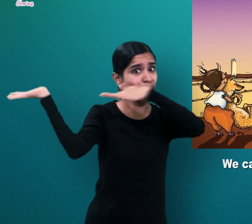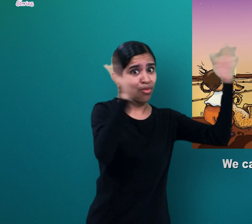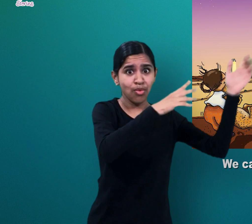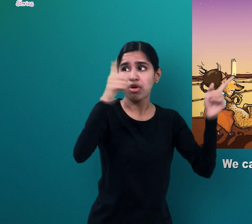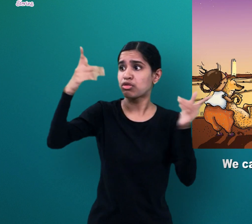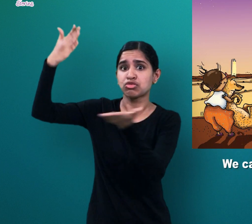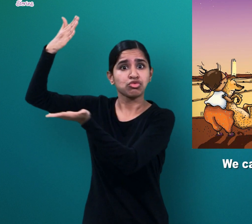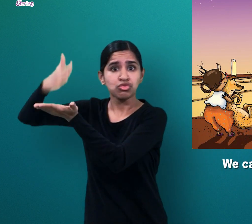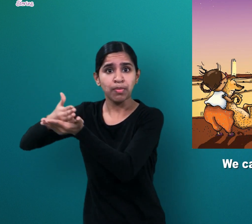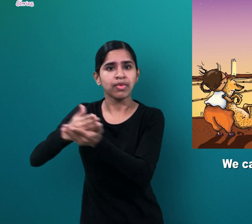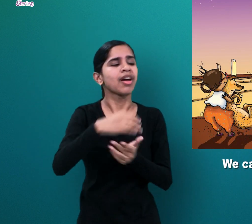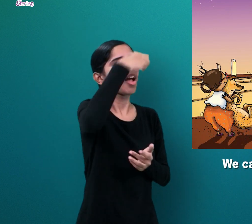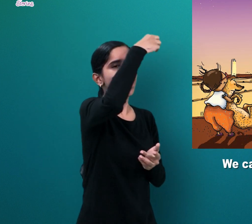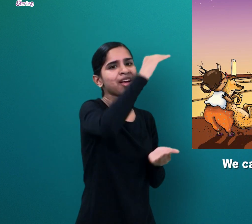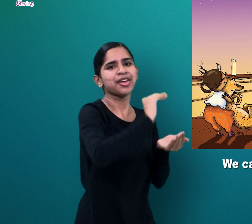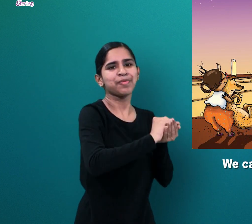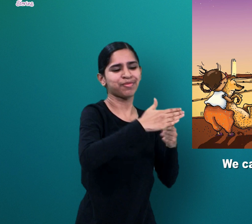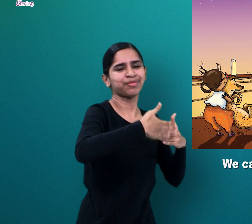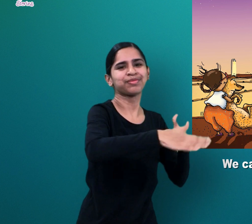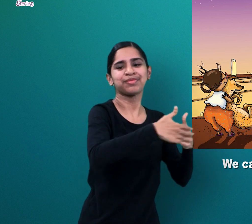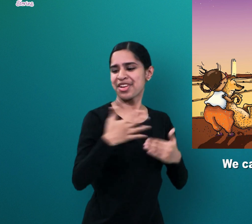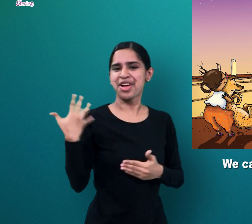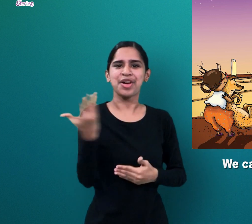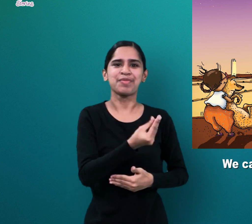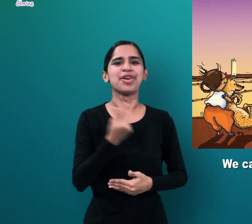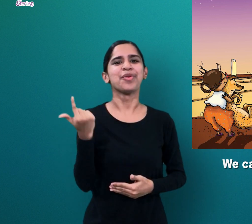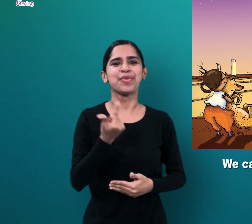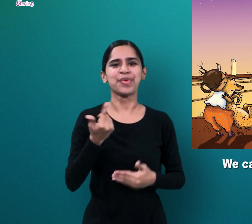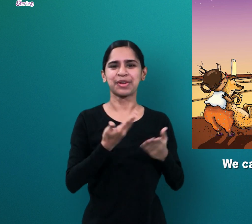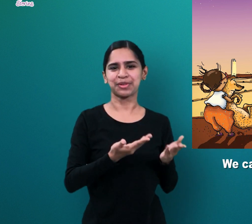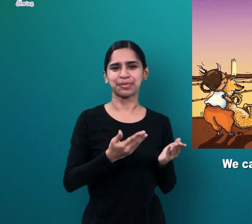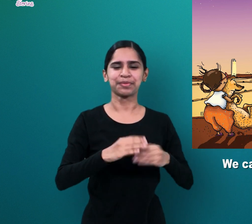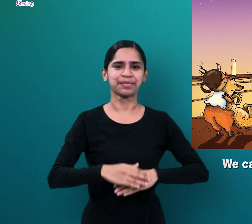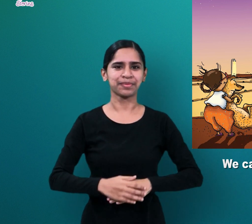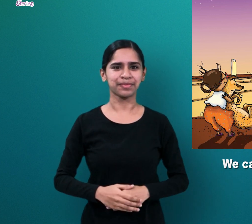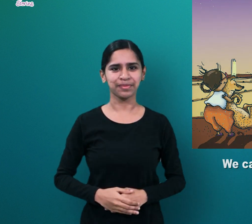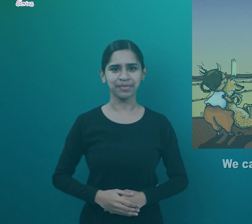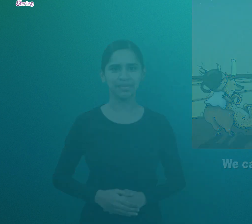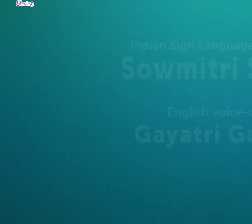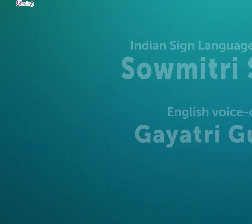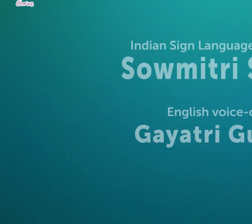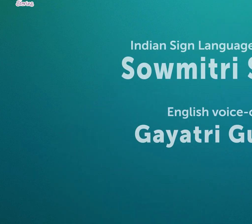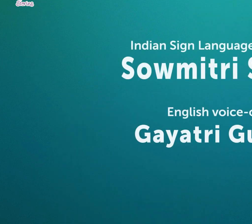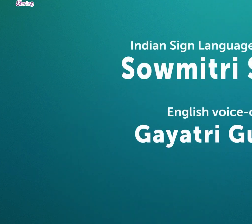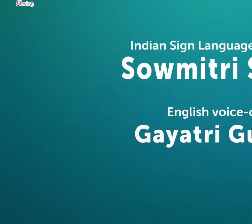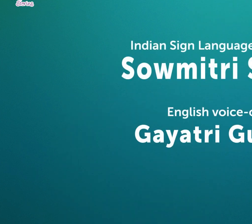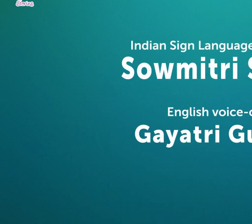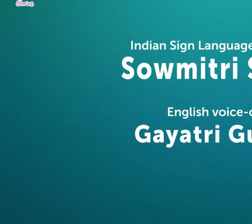use this electricity long after the wind stops blowing. Indian Sign Language Narration by